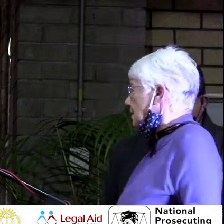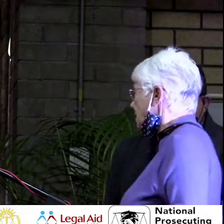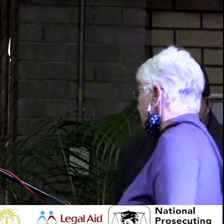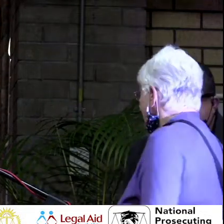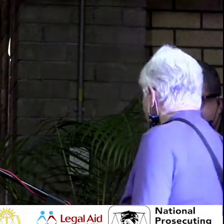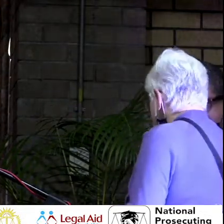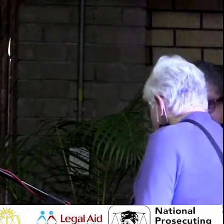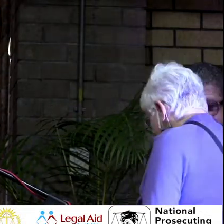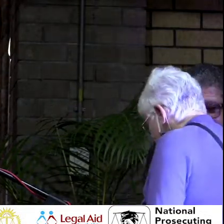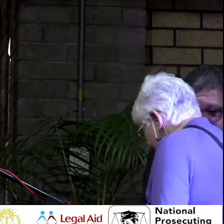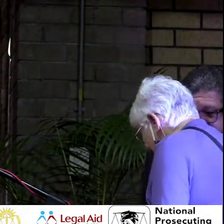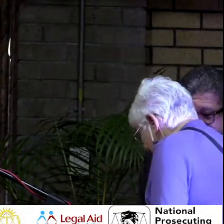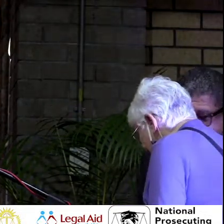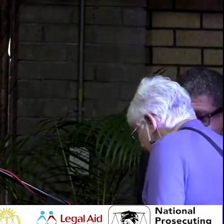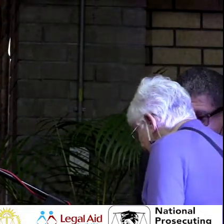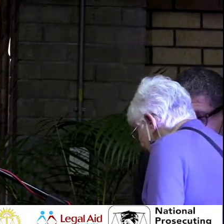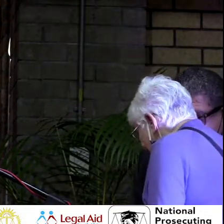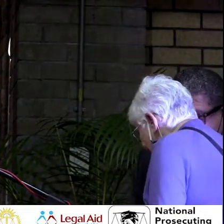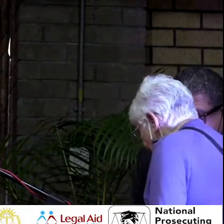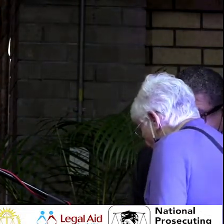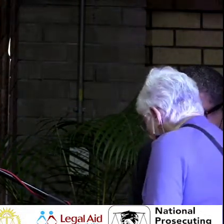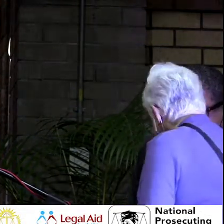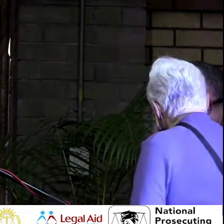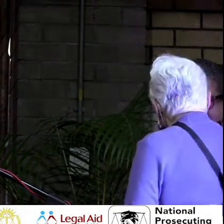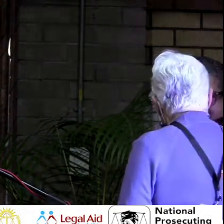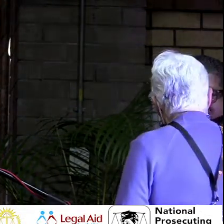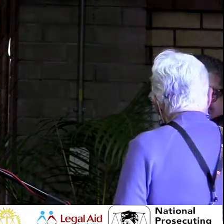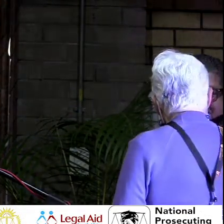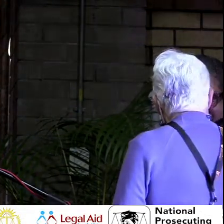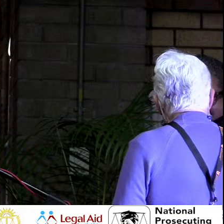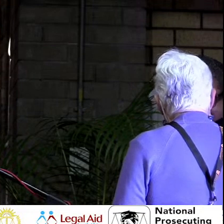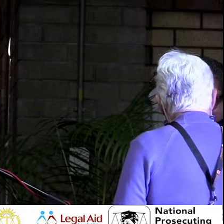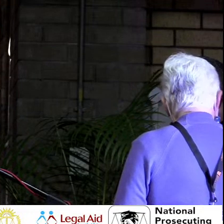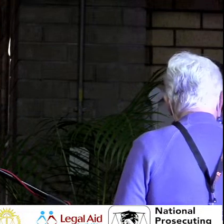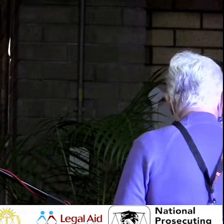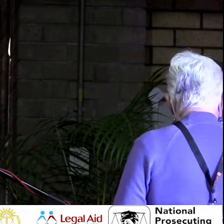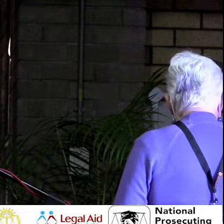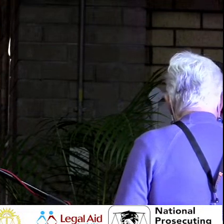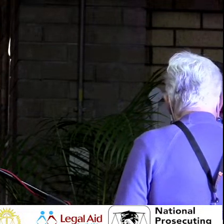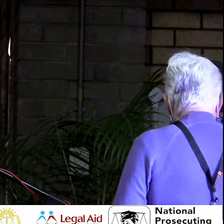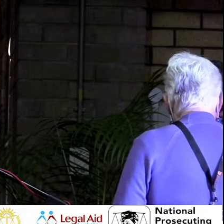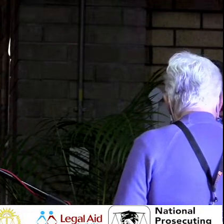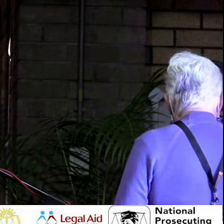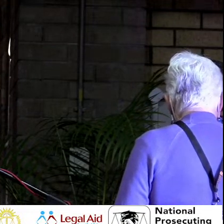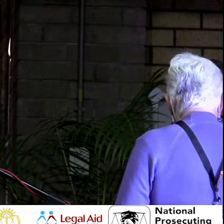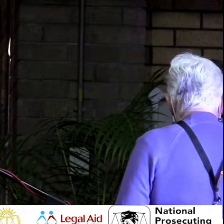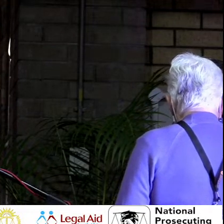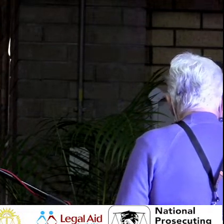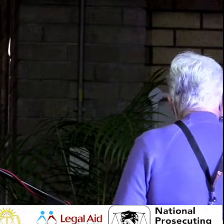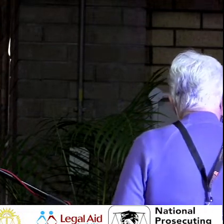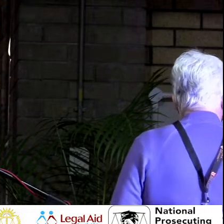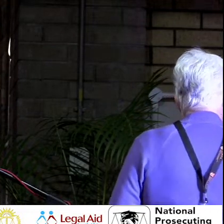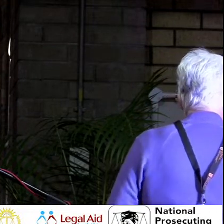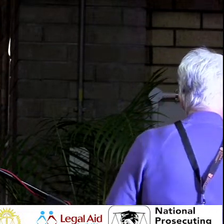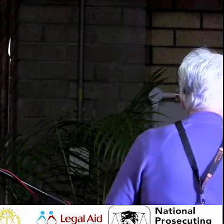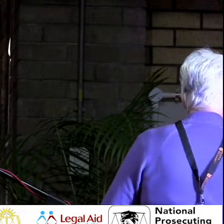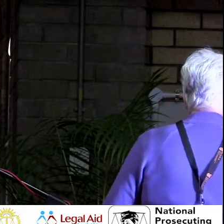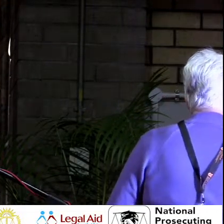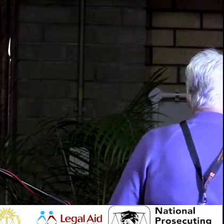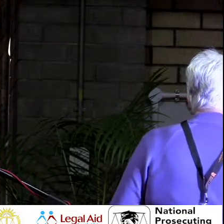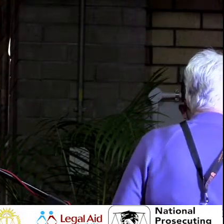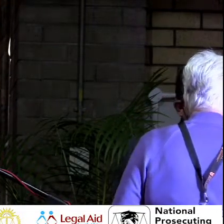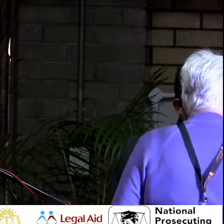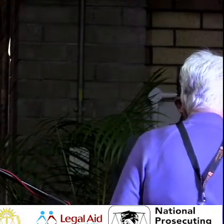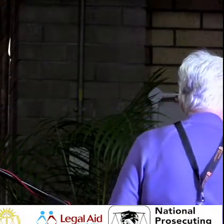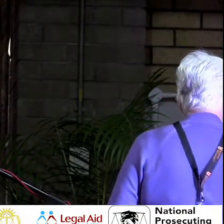whether the person will be available to stand trial and whether they will interfere with witnesses.